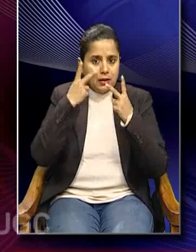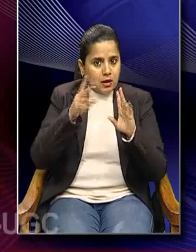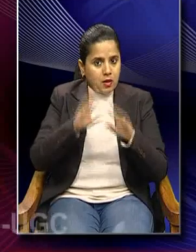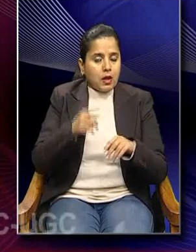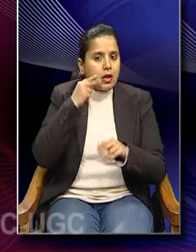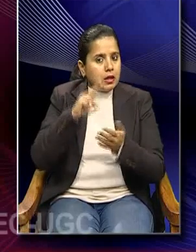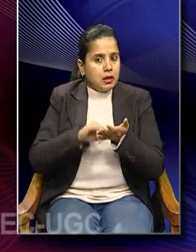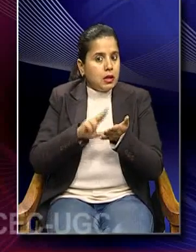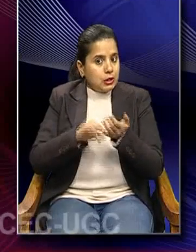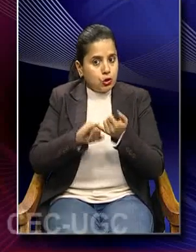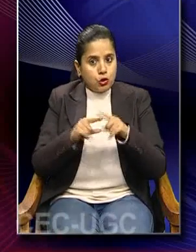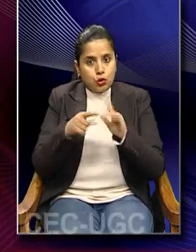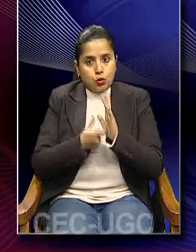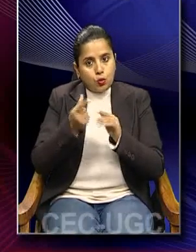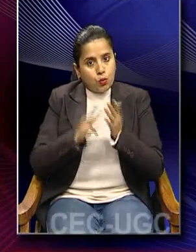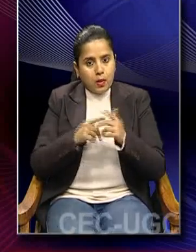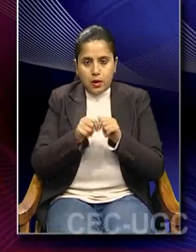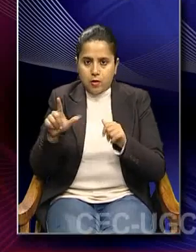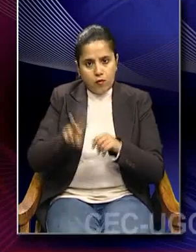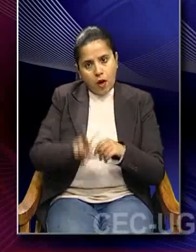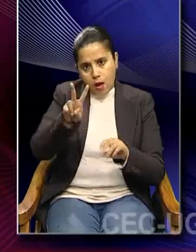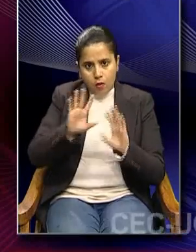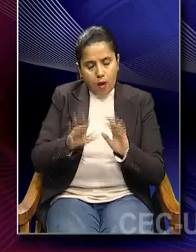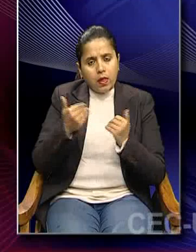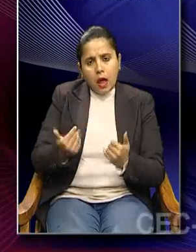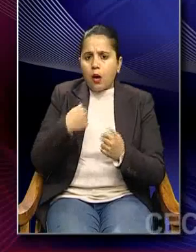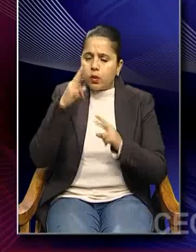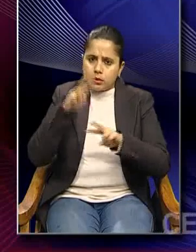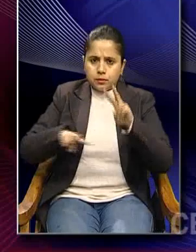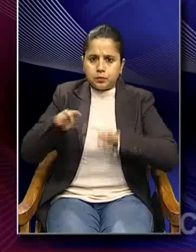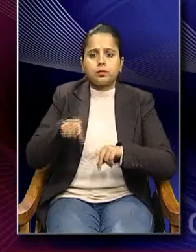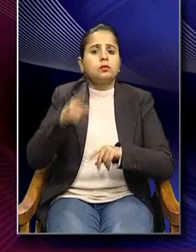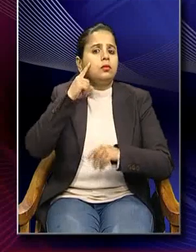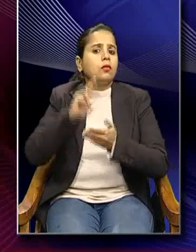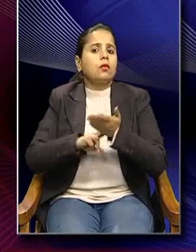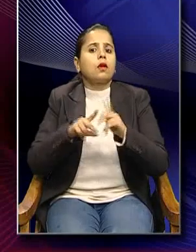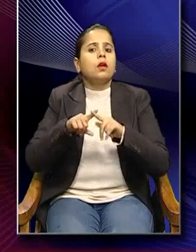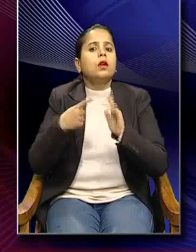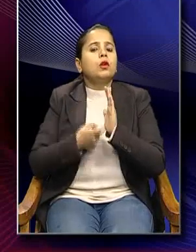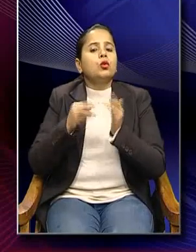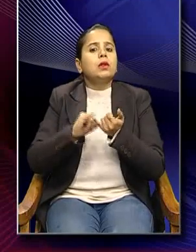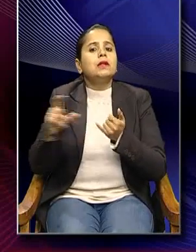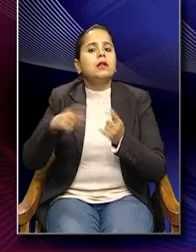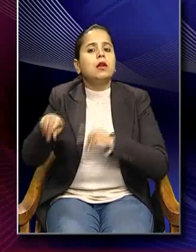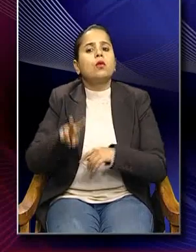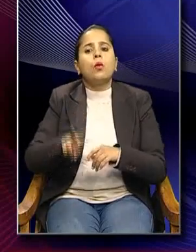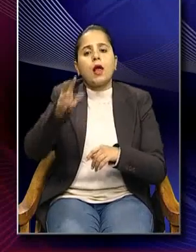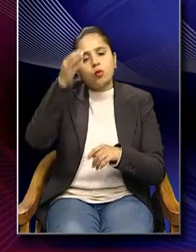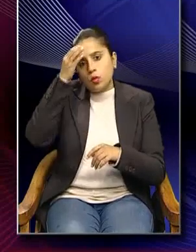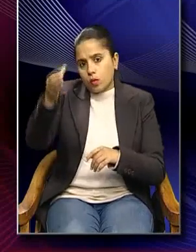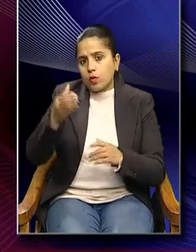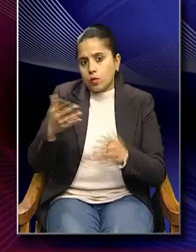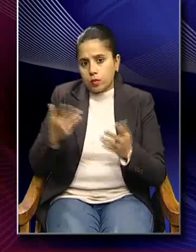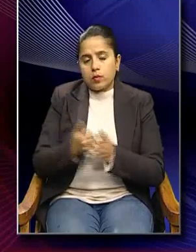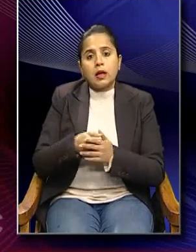instrumental value. Now let us understand the intrinsic value of biocentrism concept.